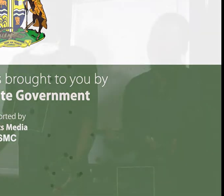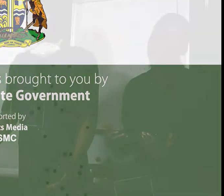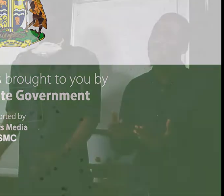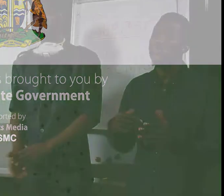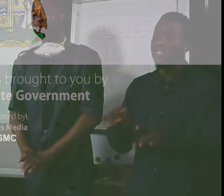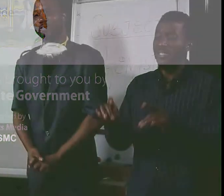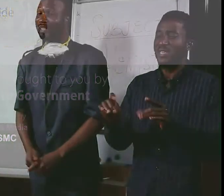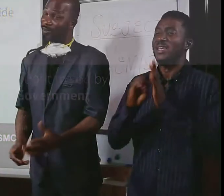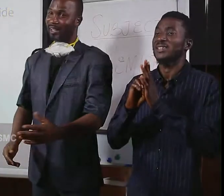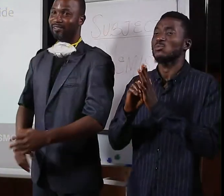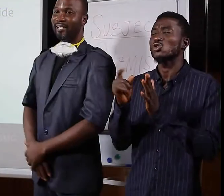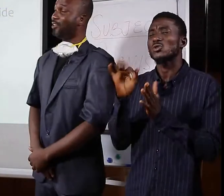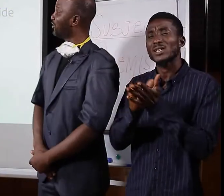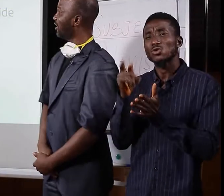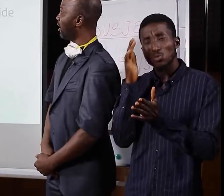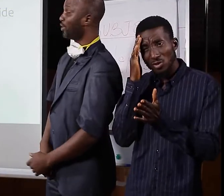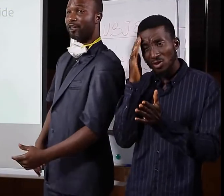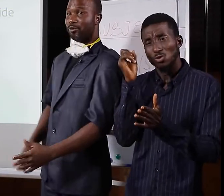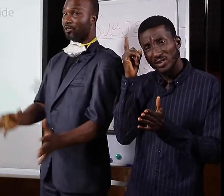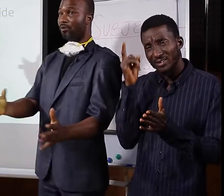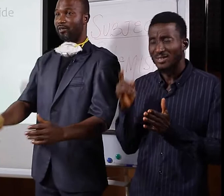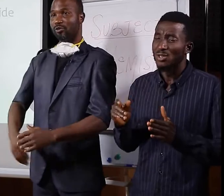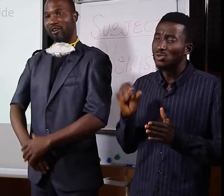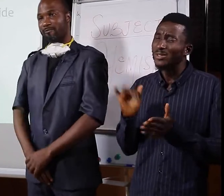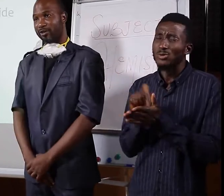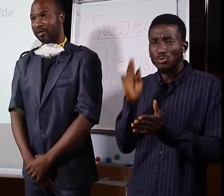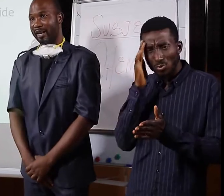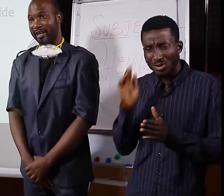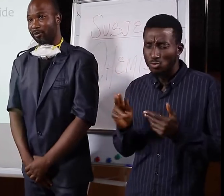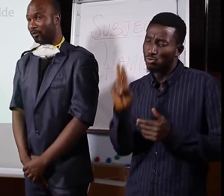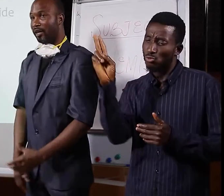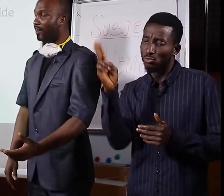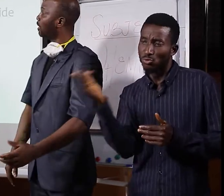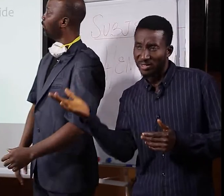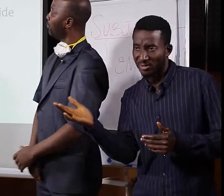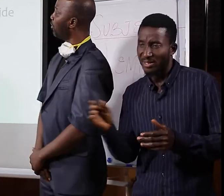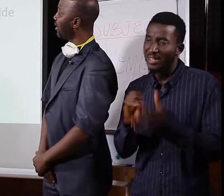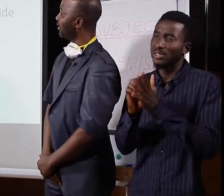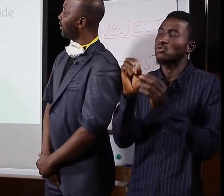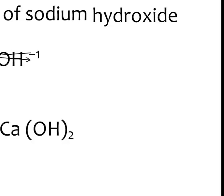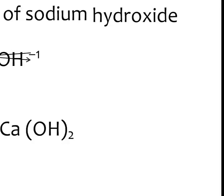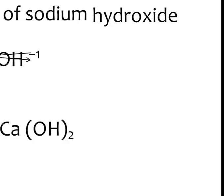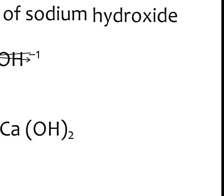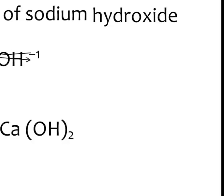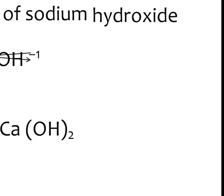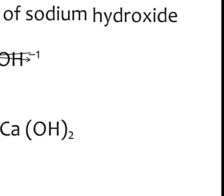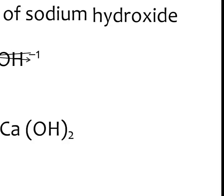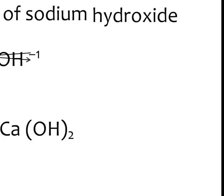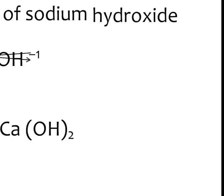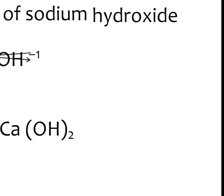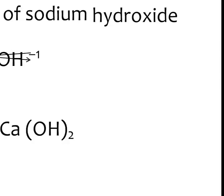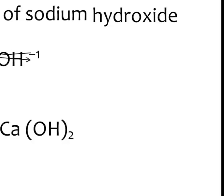We'll take examples so that you can really see how we can use some of the things we have mentioned earlier on. Example number 1. Write the formula